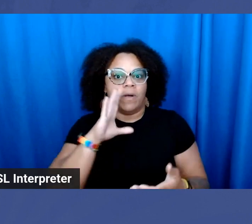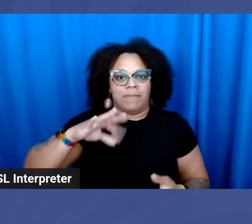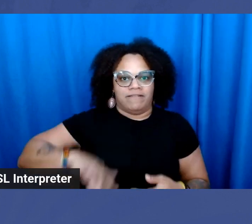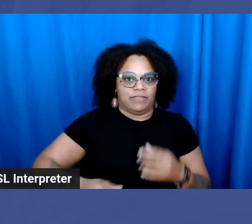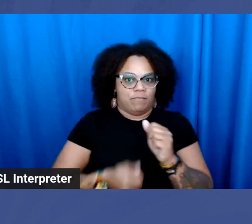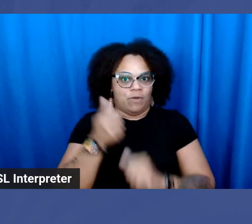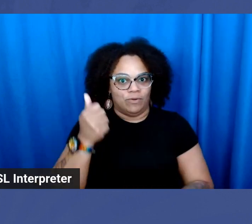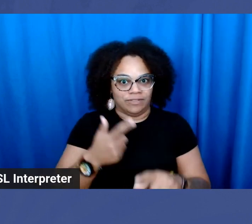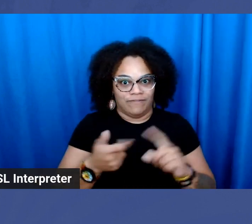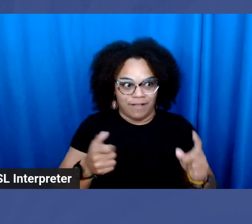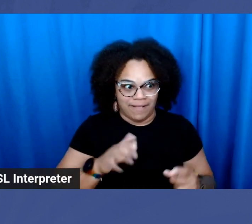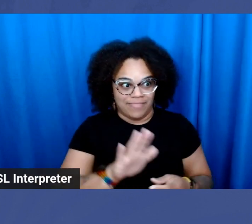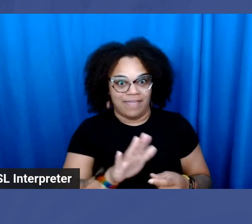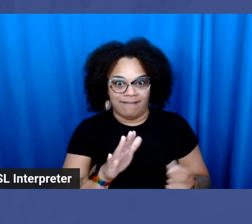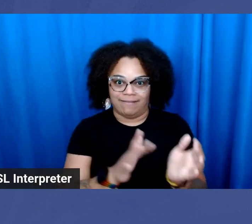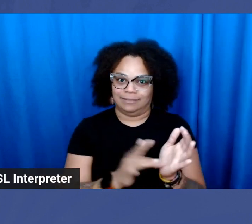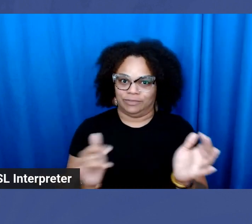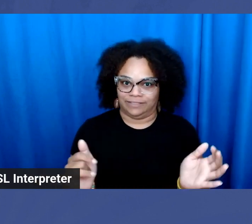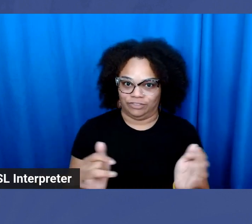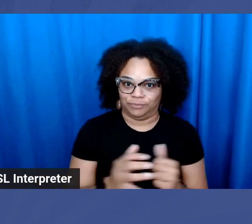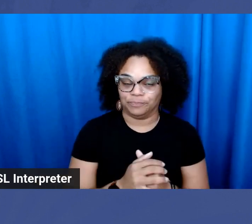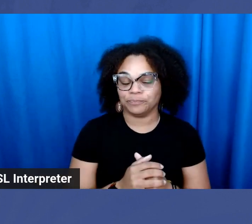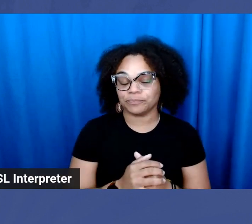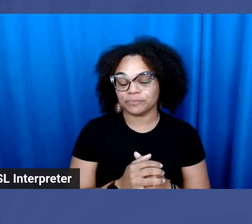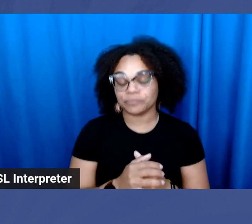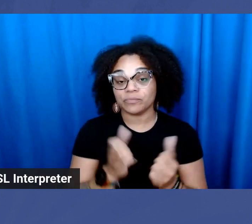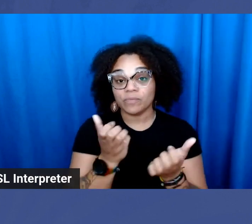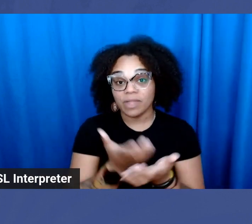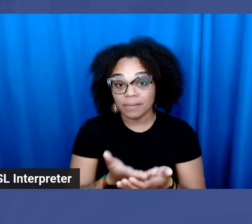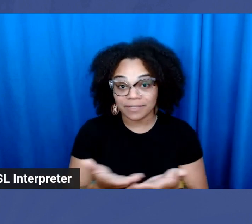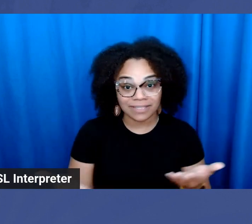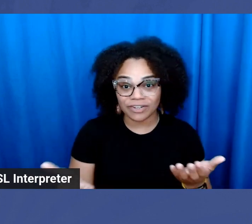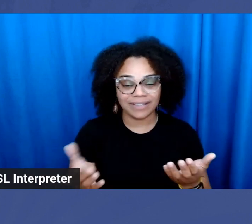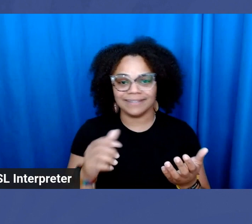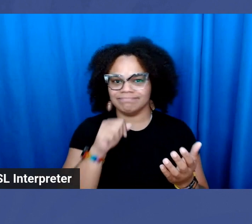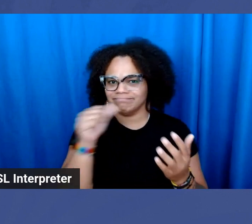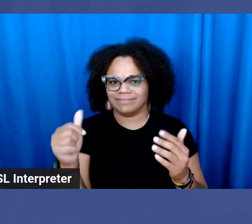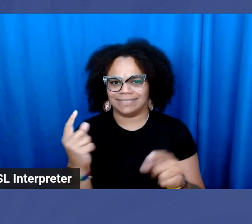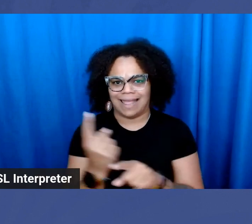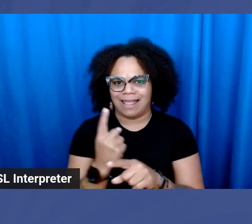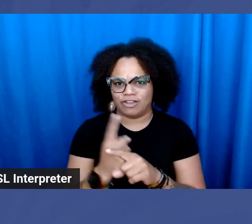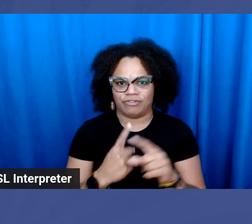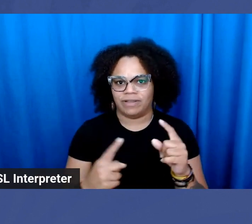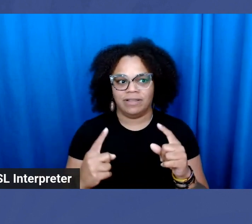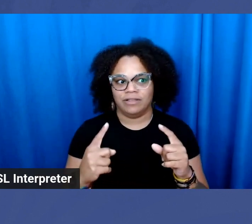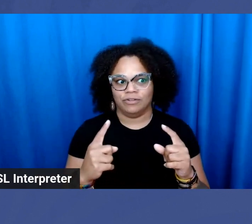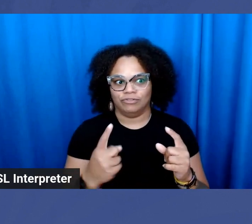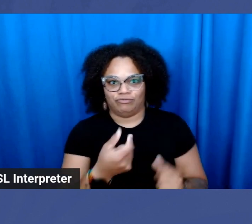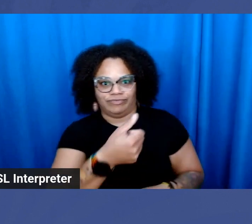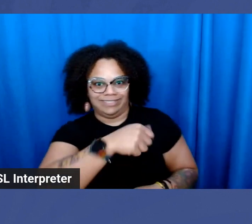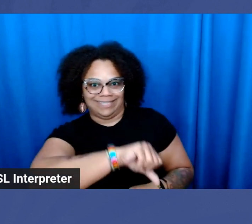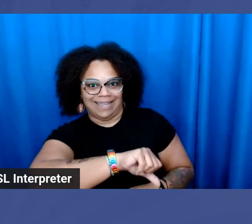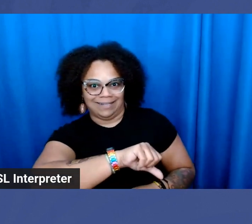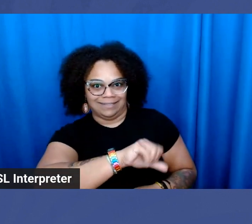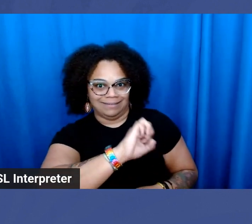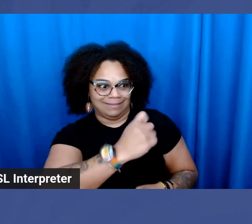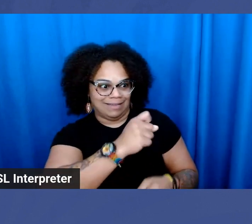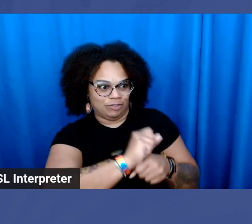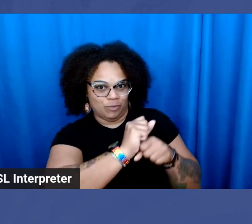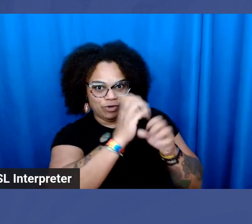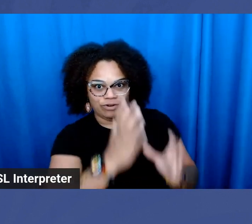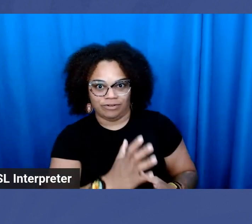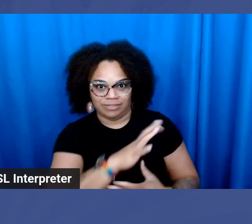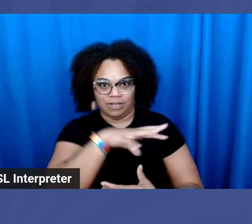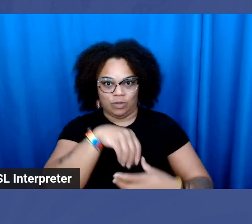their exploitation. It is materially inaccurate to reject sex workers on the basis of their inclusion in this